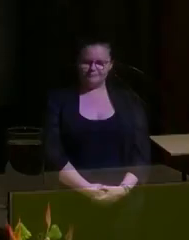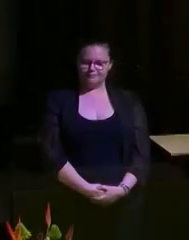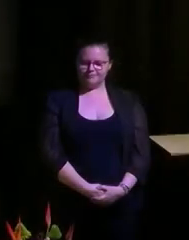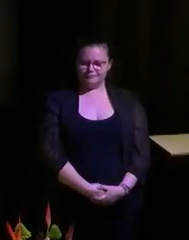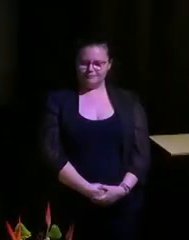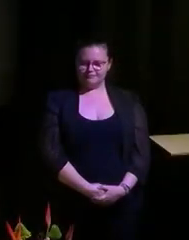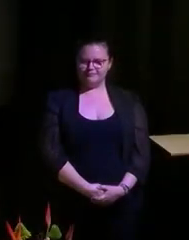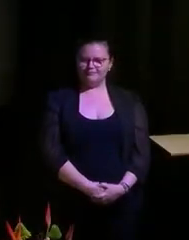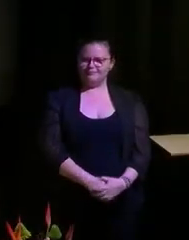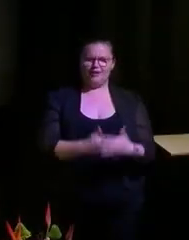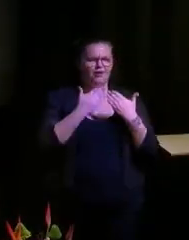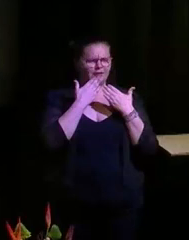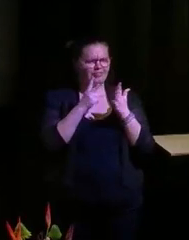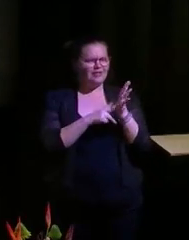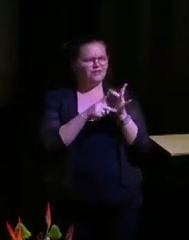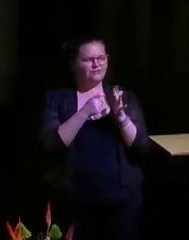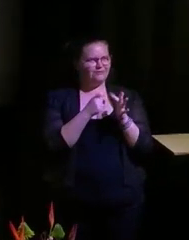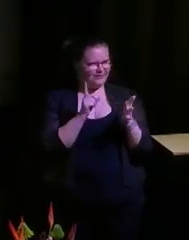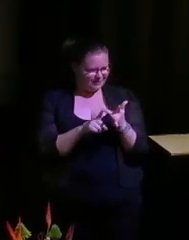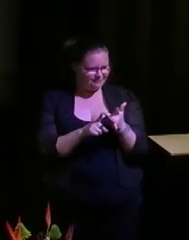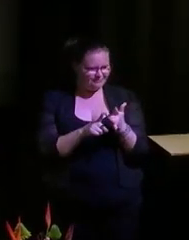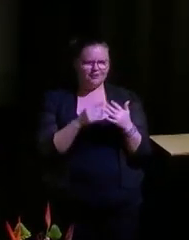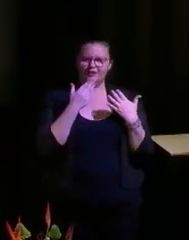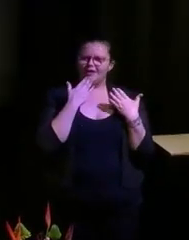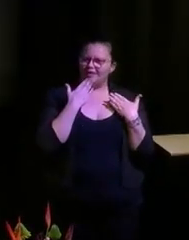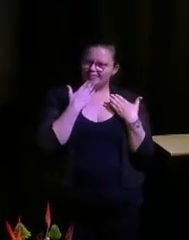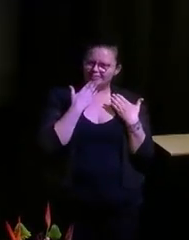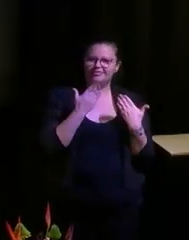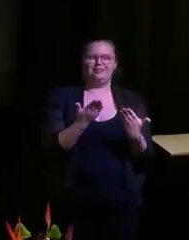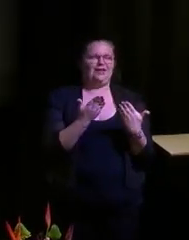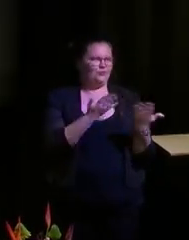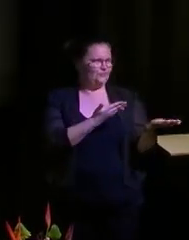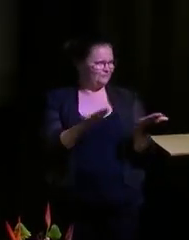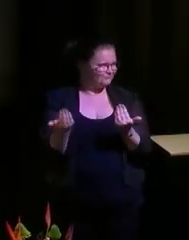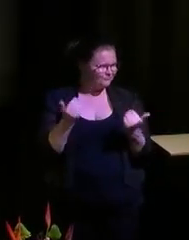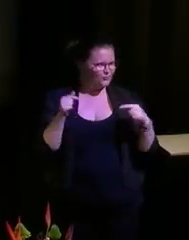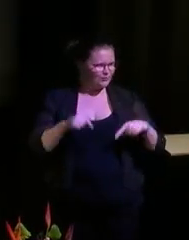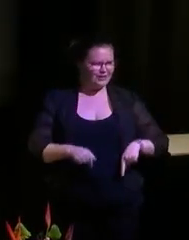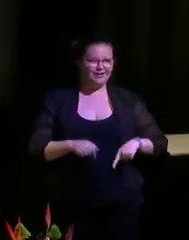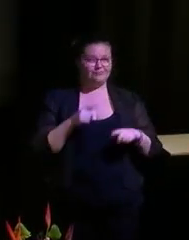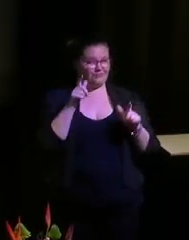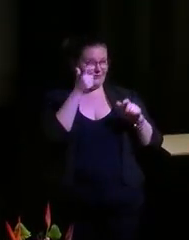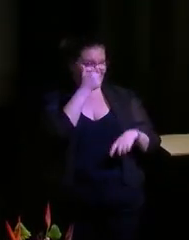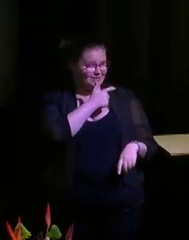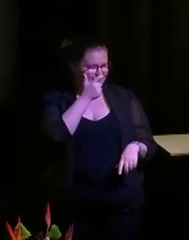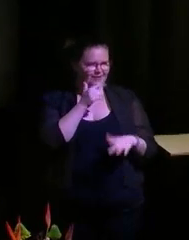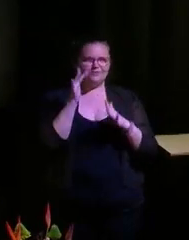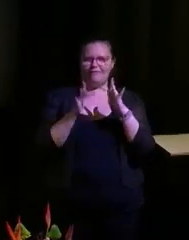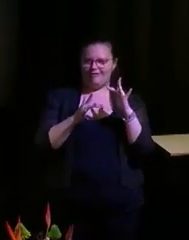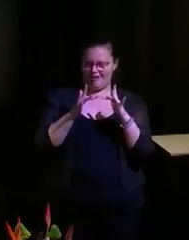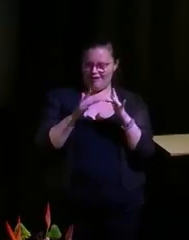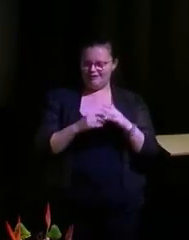Thank you, Vicky. Welcome and thanks for joining us, everybody, both in person and online tonight for this